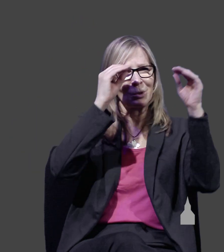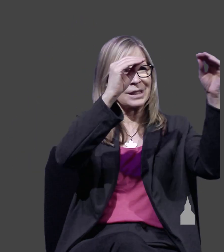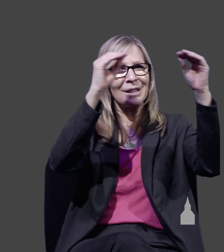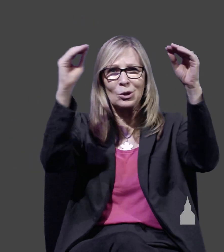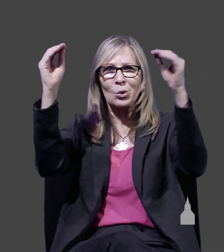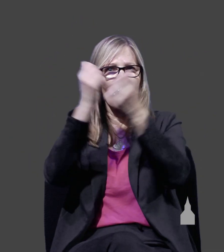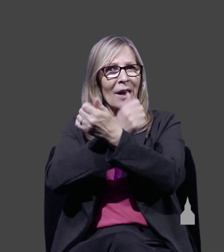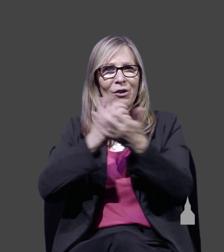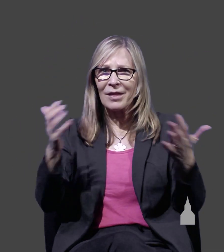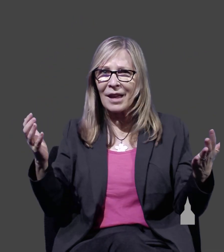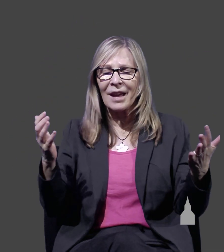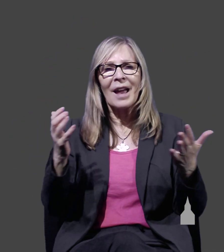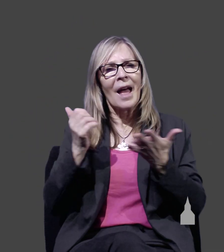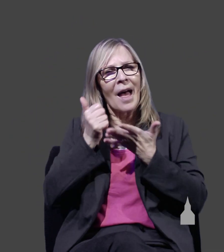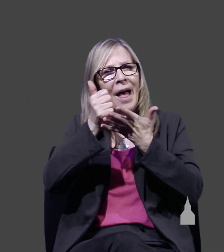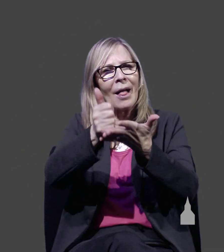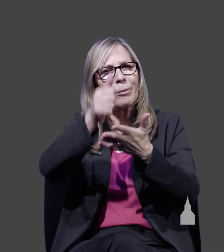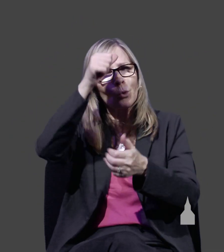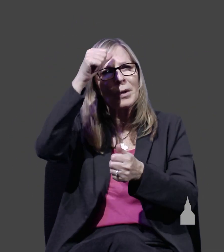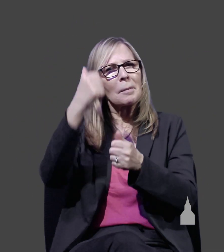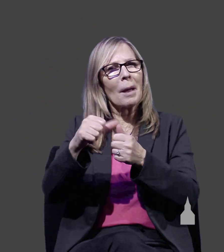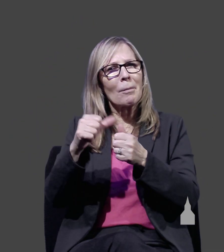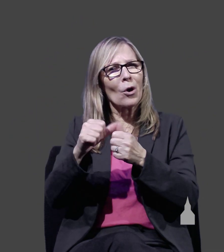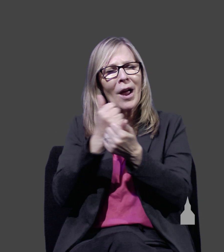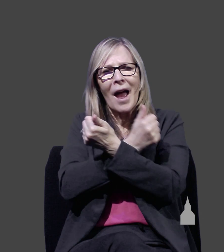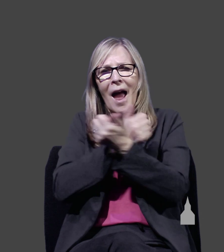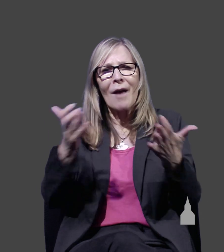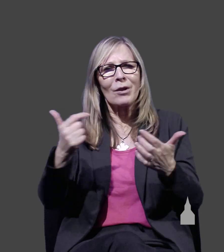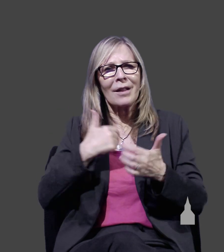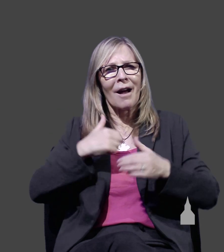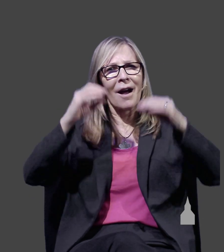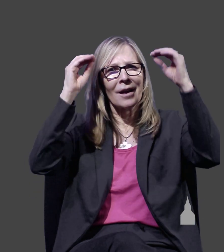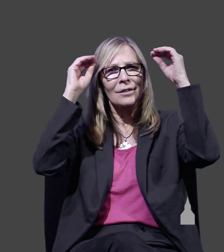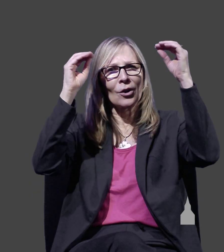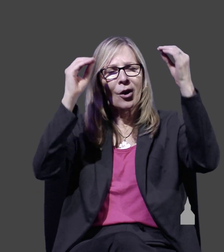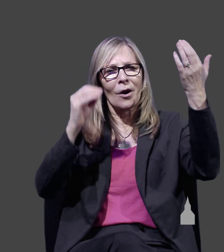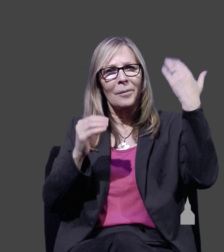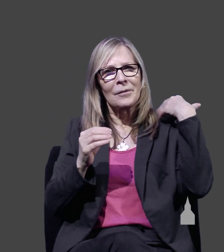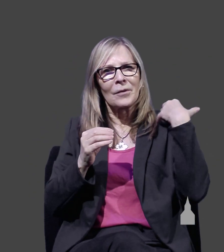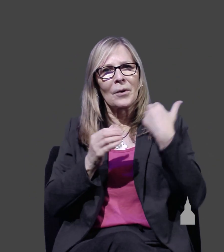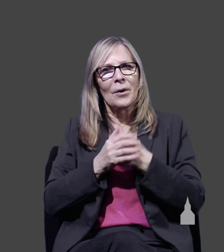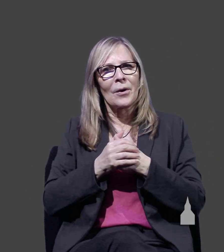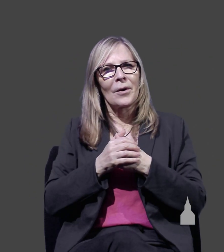things and bring to your remembrance all that I said to you.